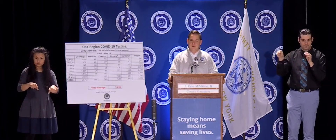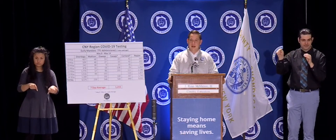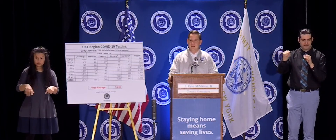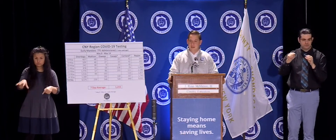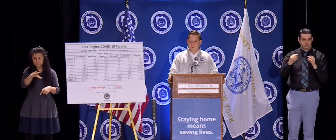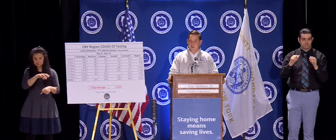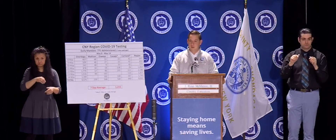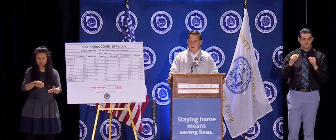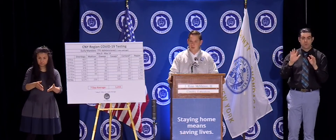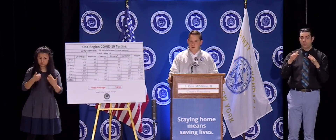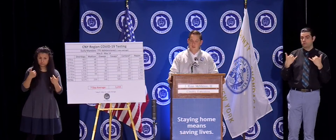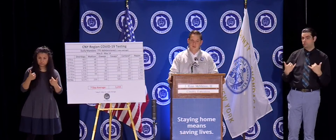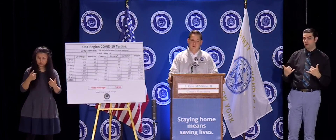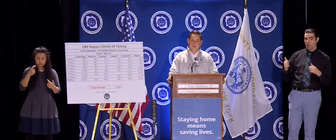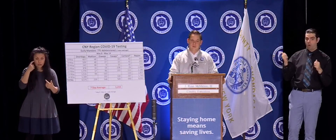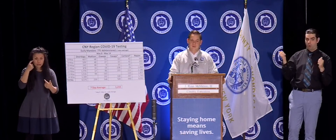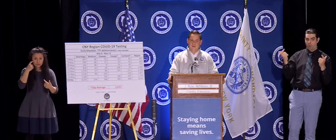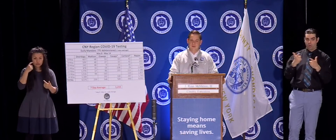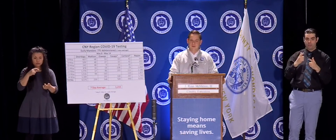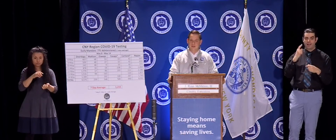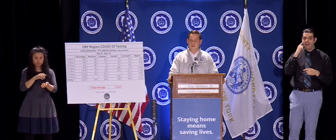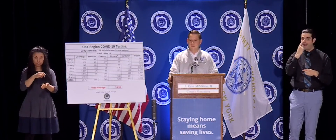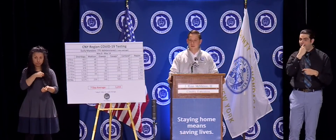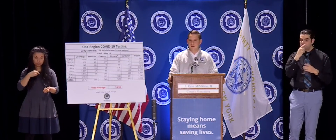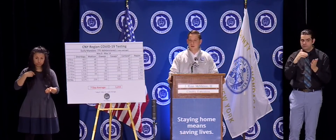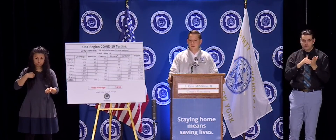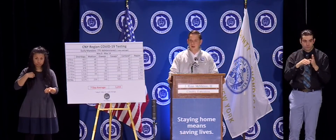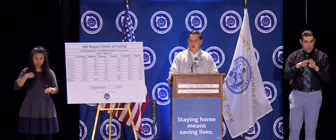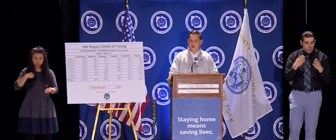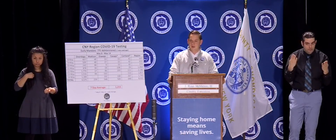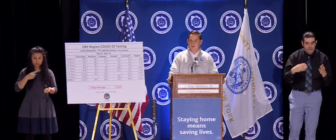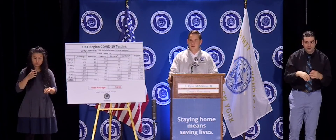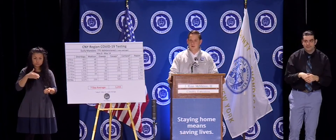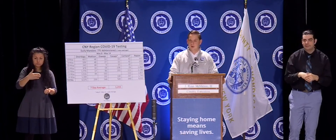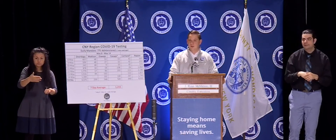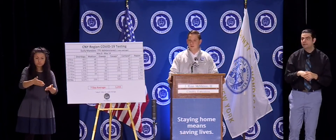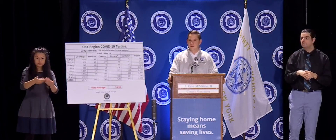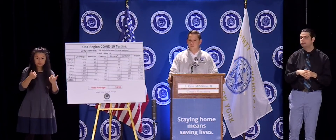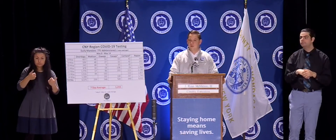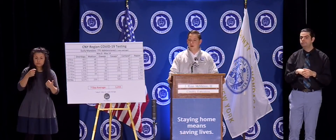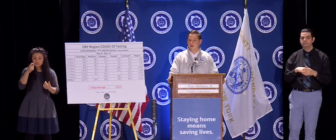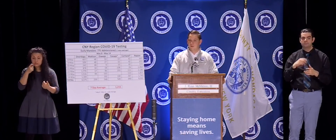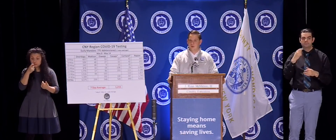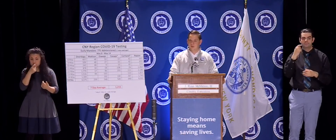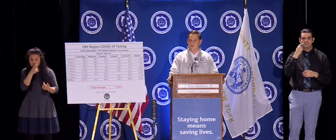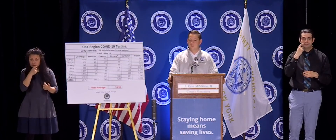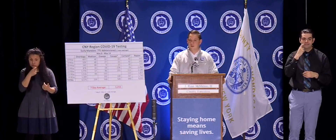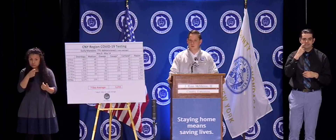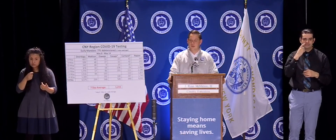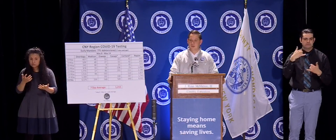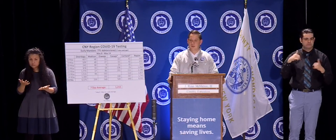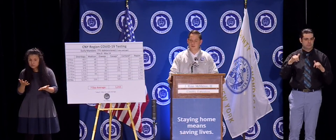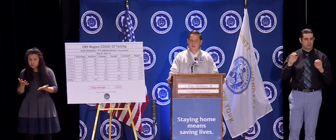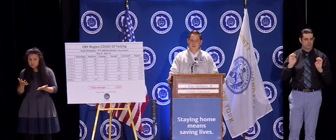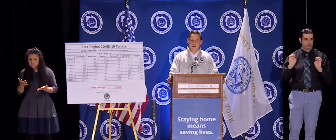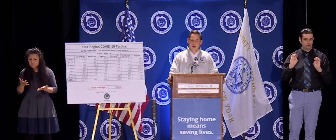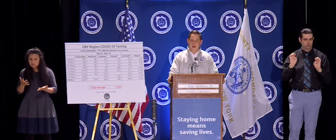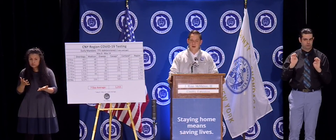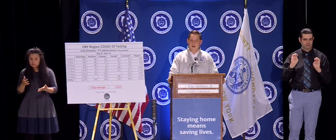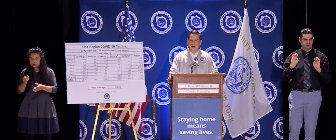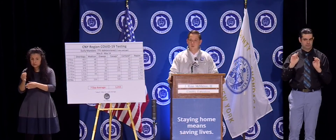now. Your eye doctors are okay. Your dentists, it's still emergency, preventative emergency